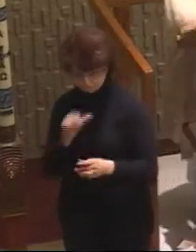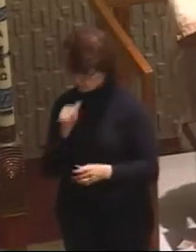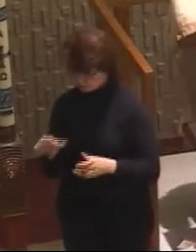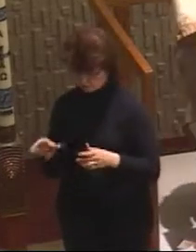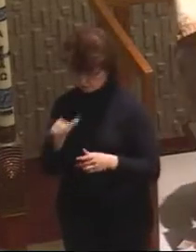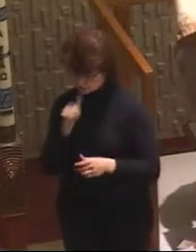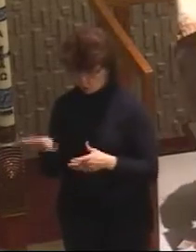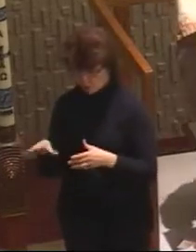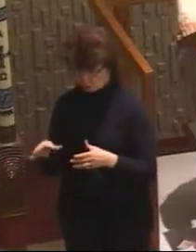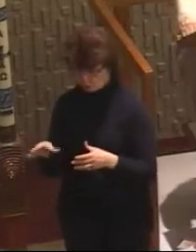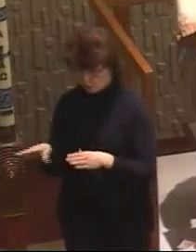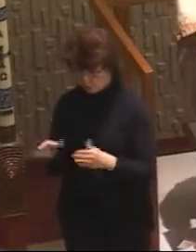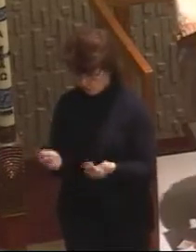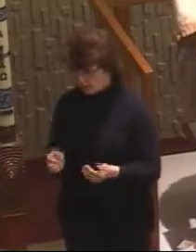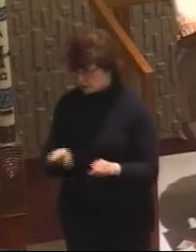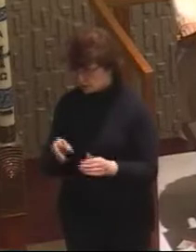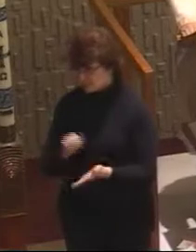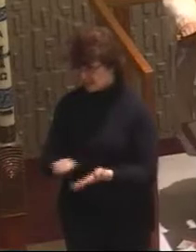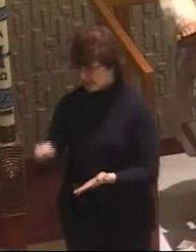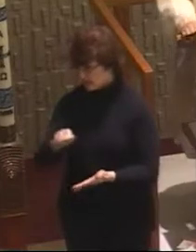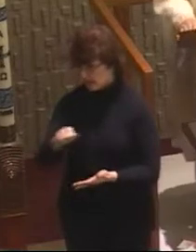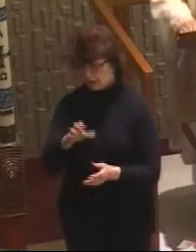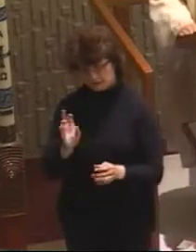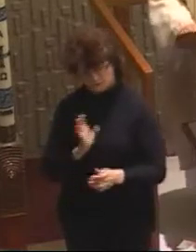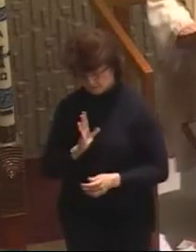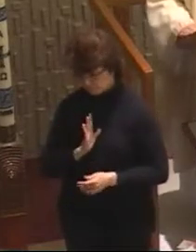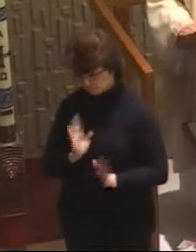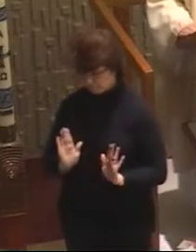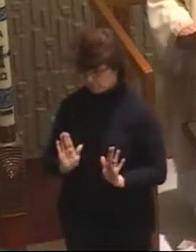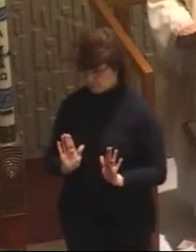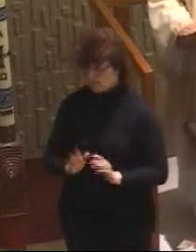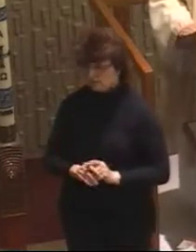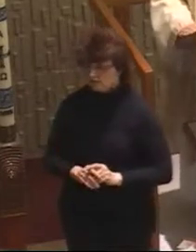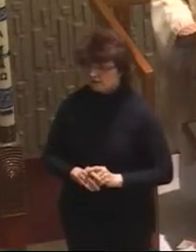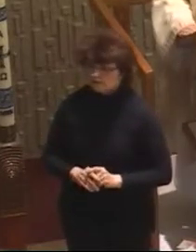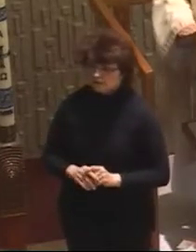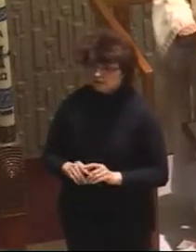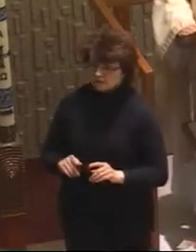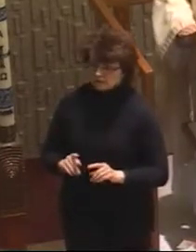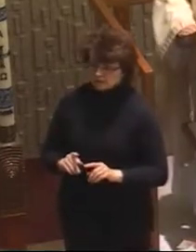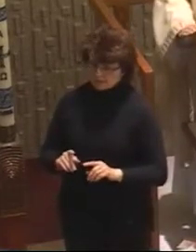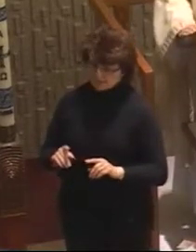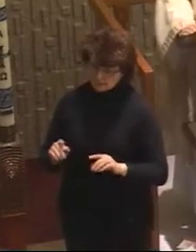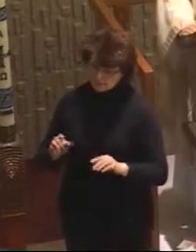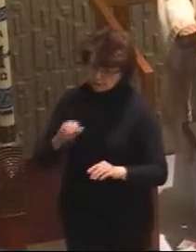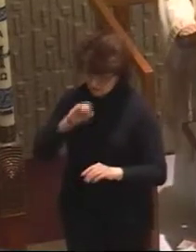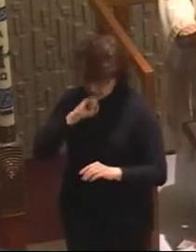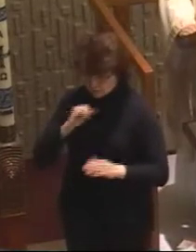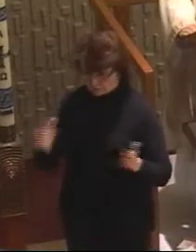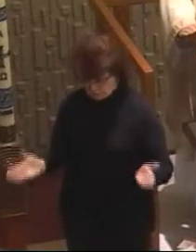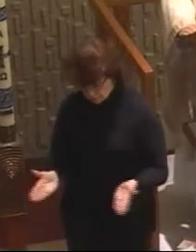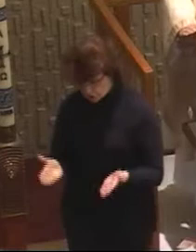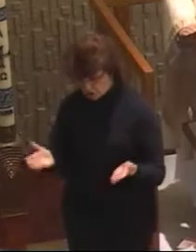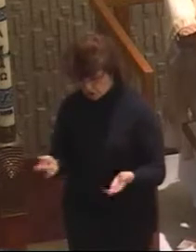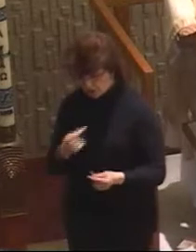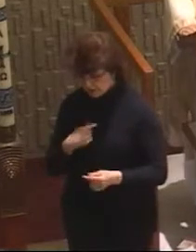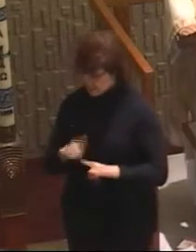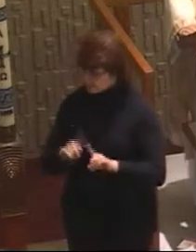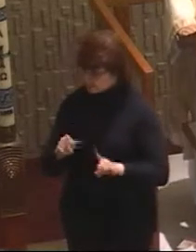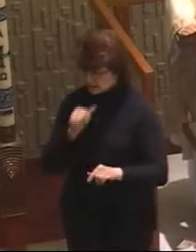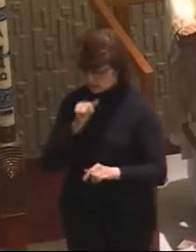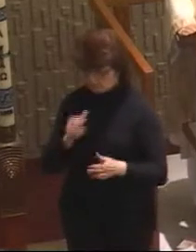know that we talked about this. It's not because he's persuasive more than others, because he is, but that wasn't the